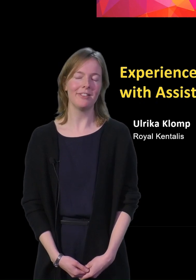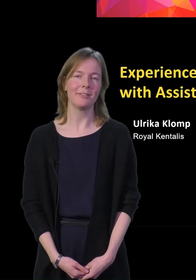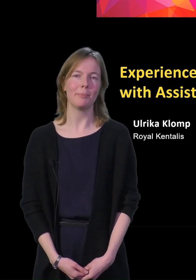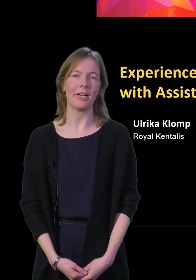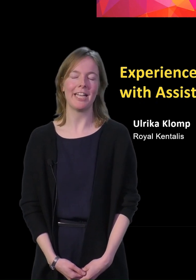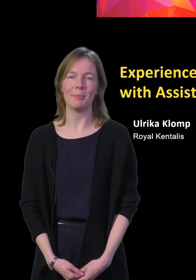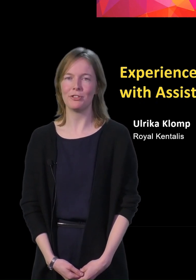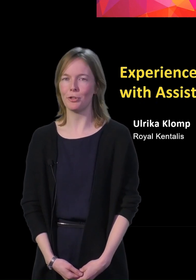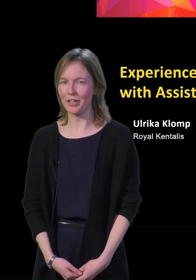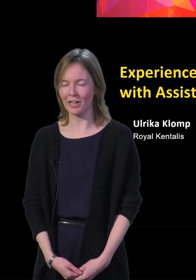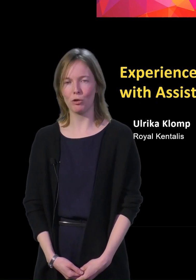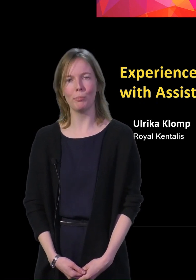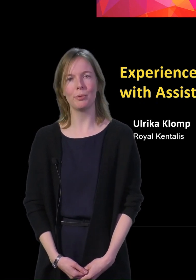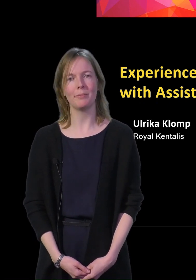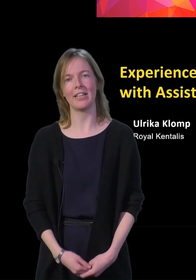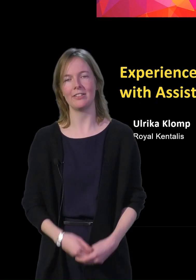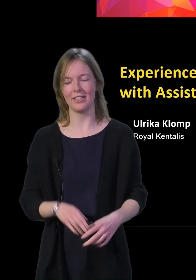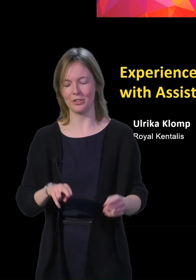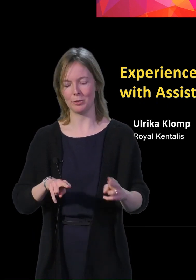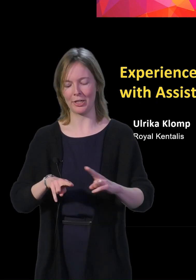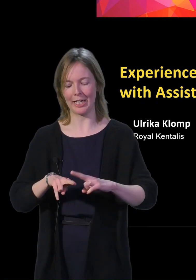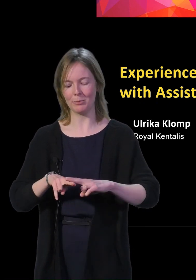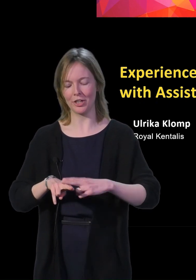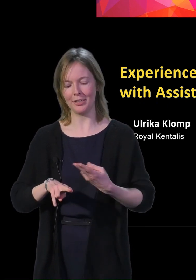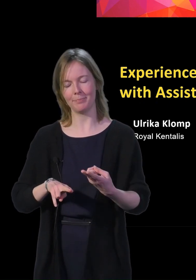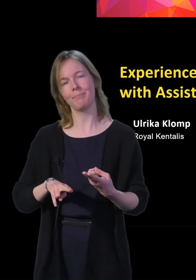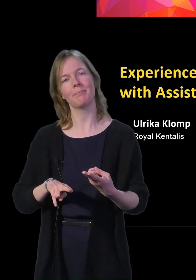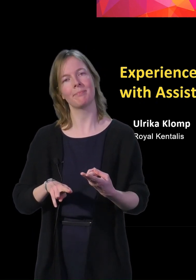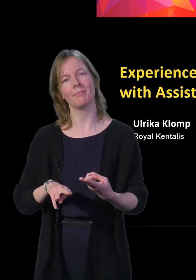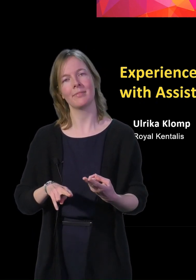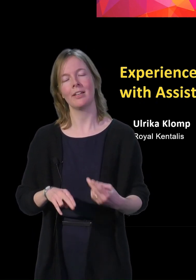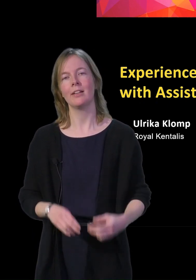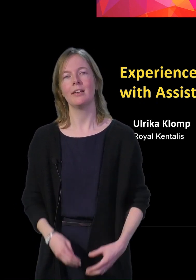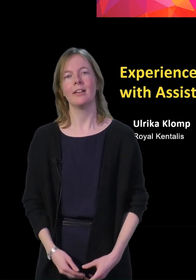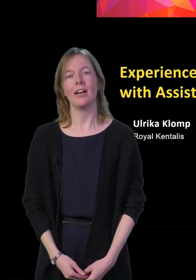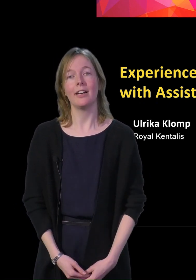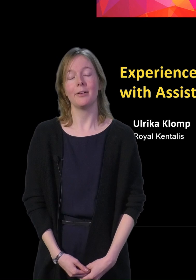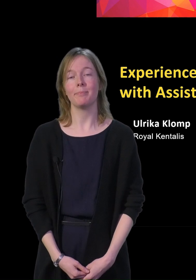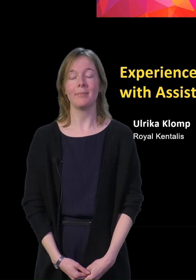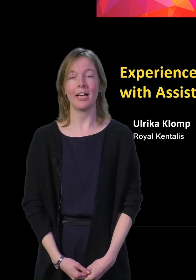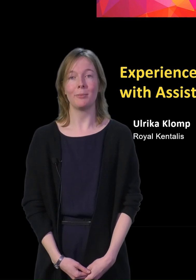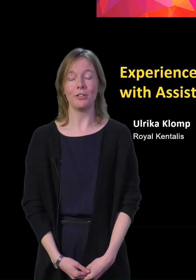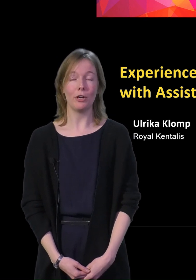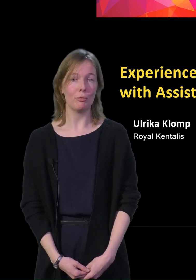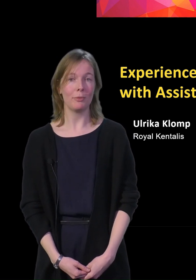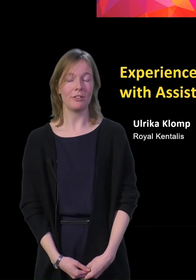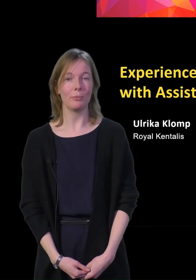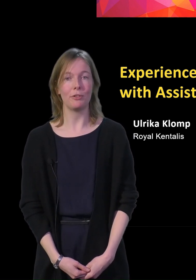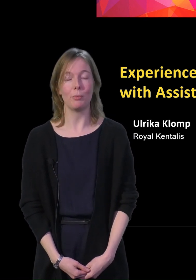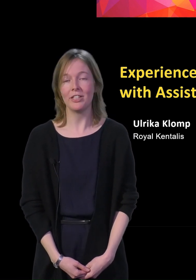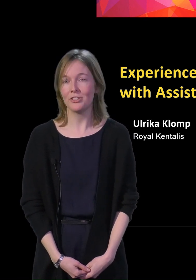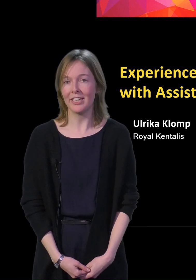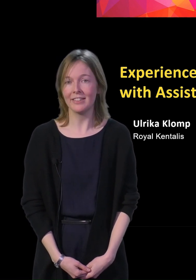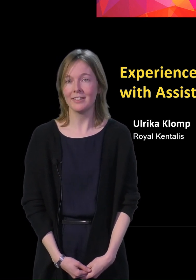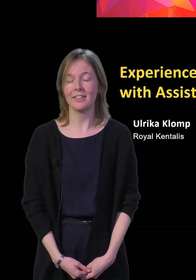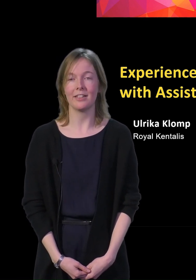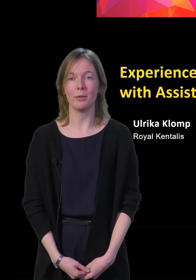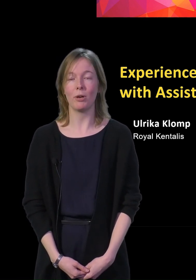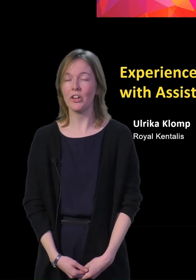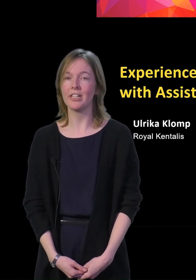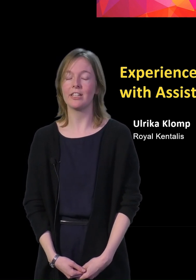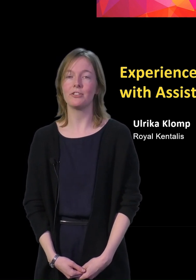Hi everyone, my name is Ulrika Klomp and this is my name sign. I'm a young woman with white